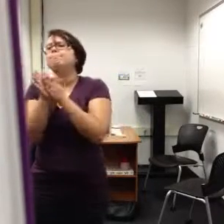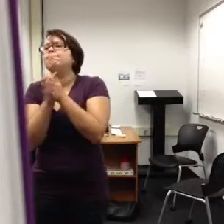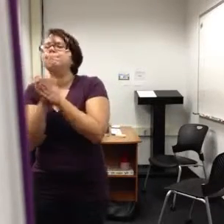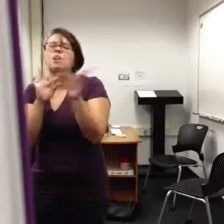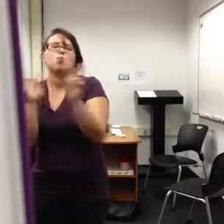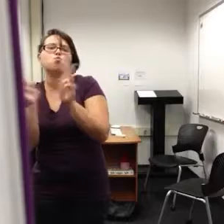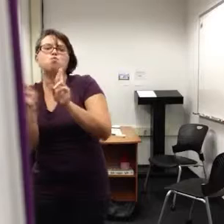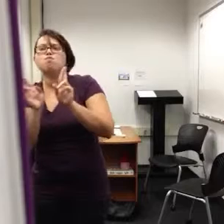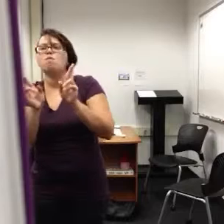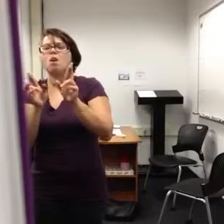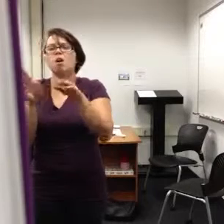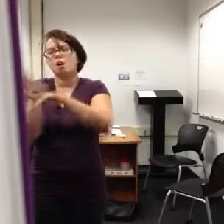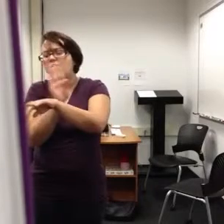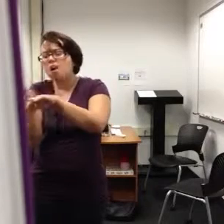land of the Southwest.